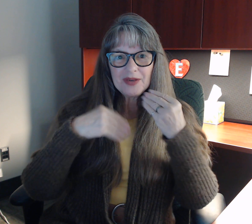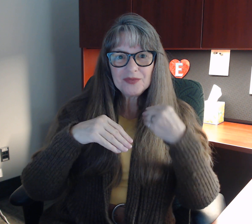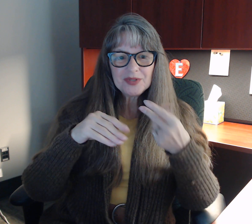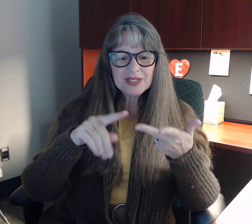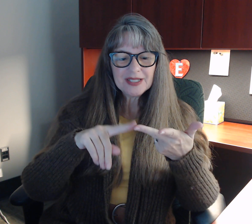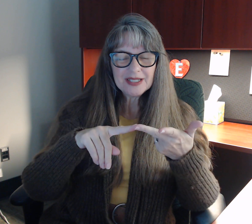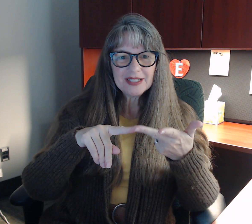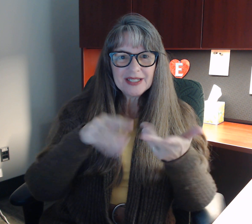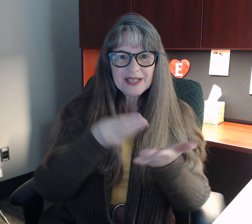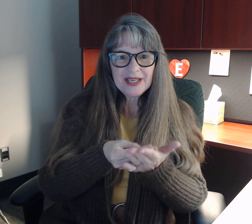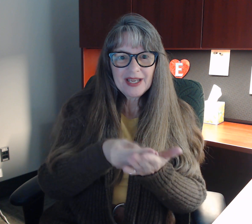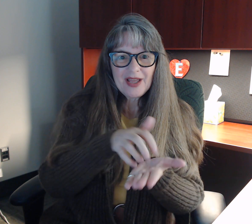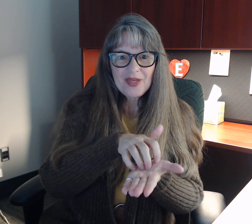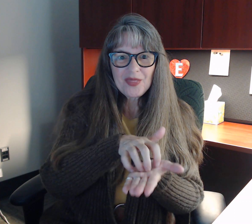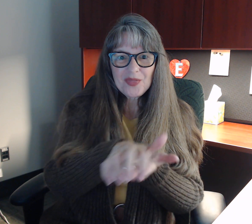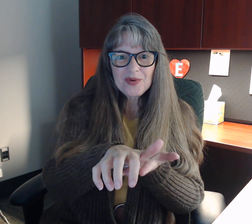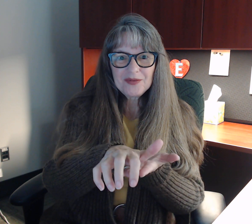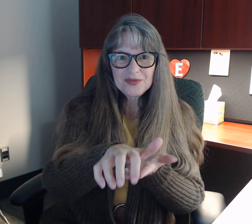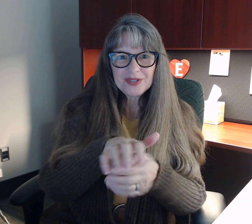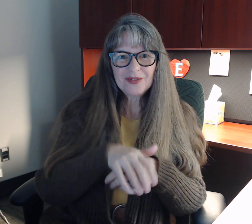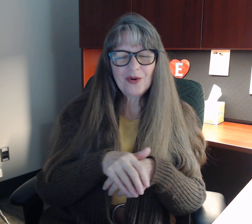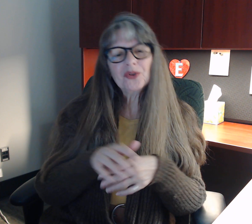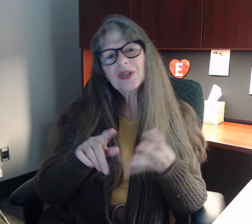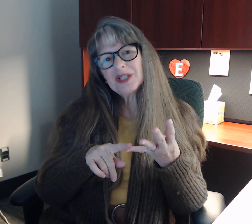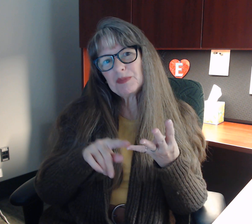thrift, thrift, or you could spell